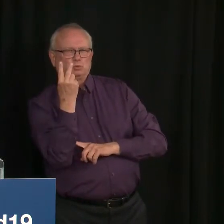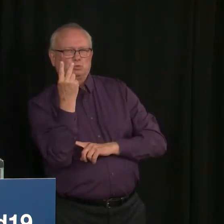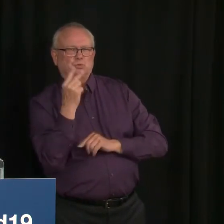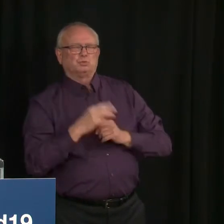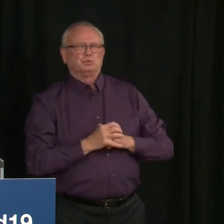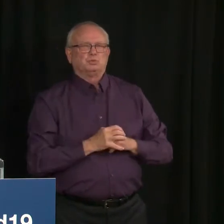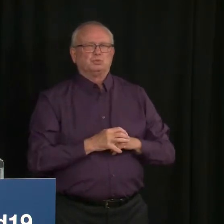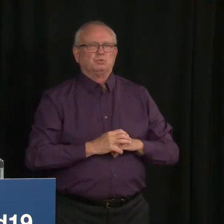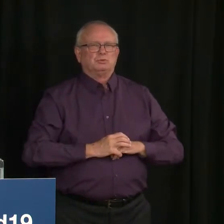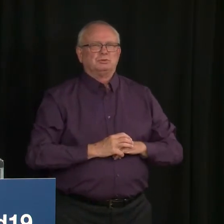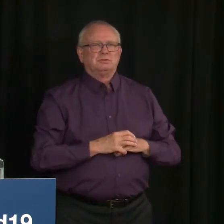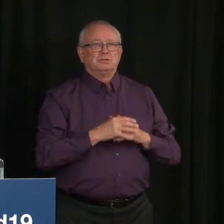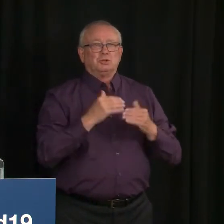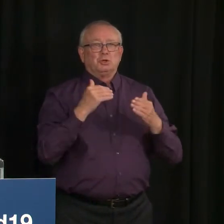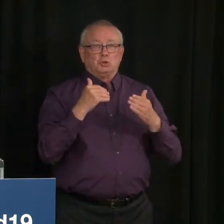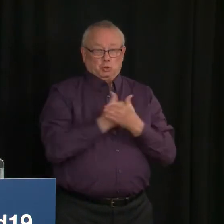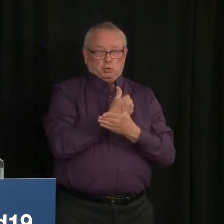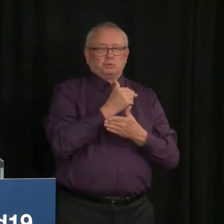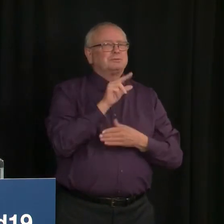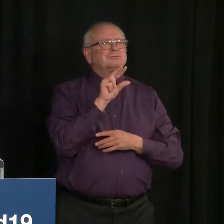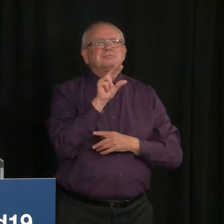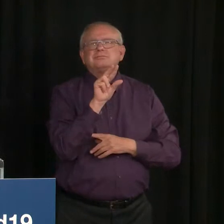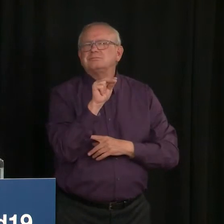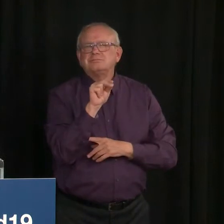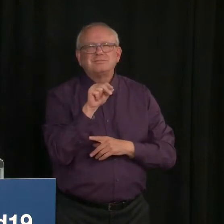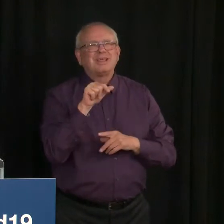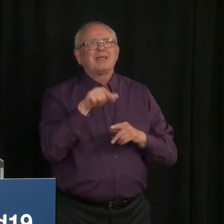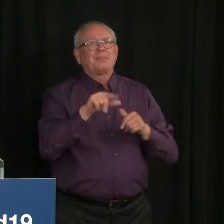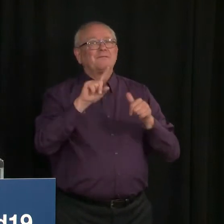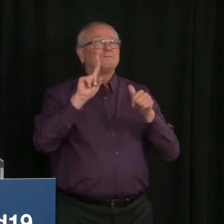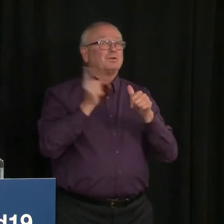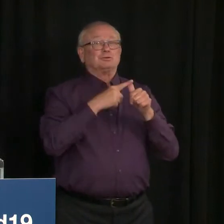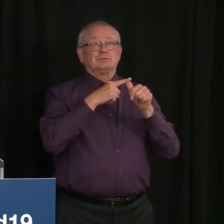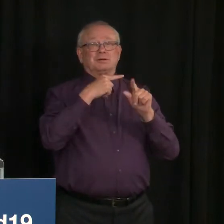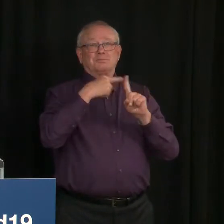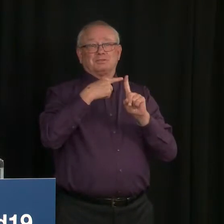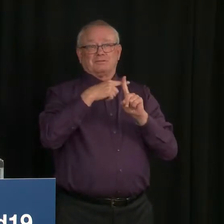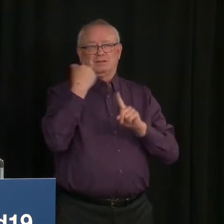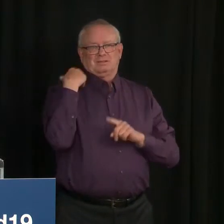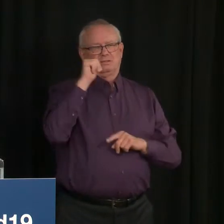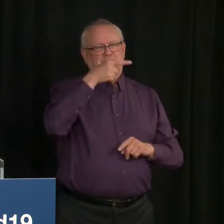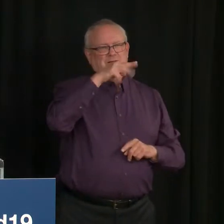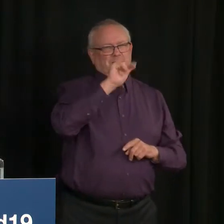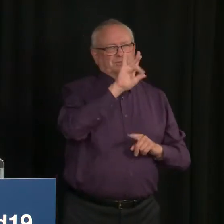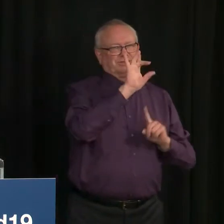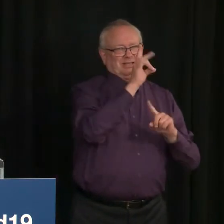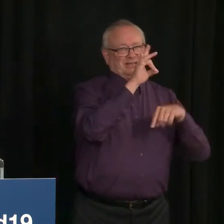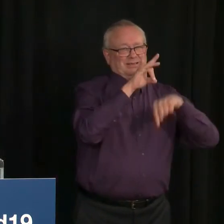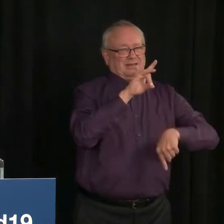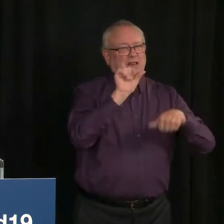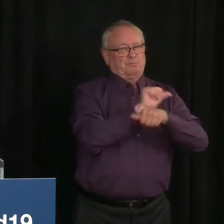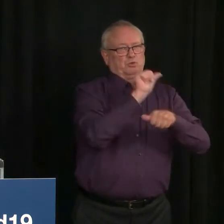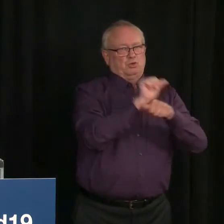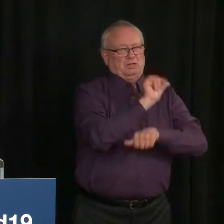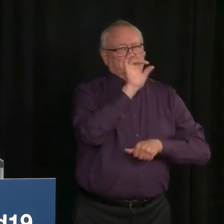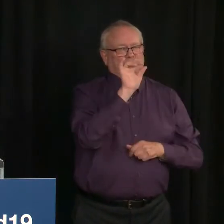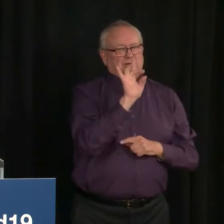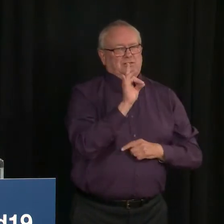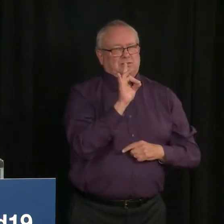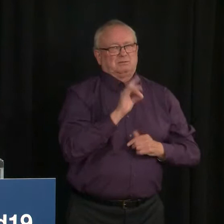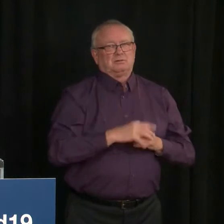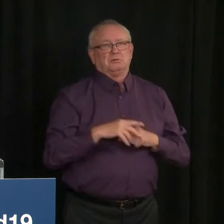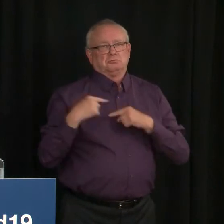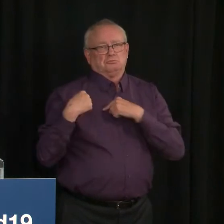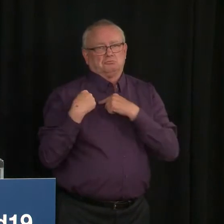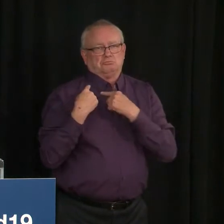We identified our first case in a sample taken on April 8th. Since then, we have identified 193